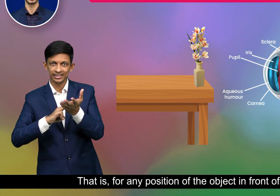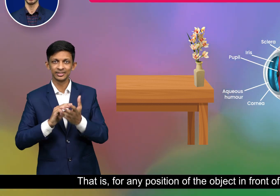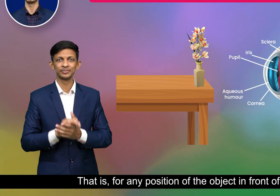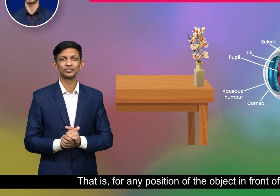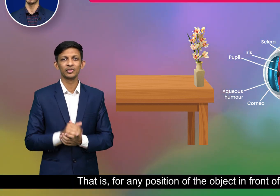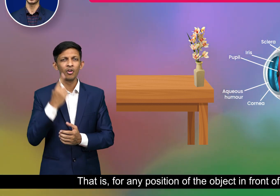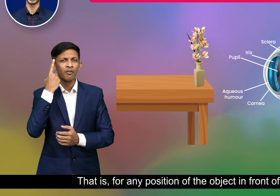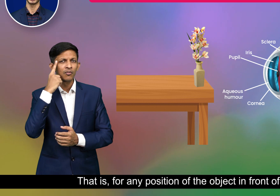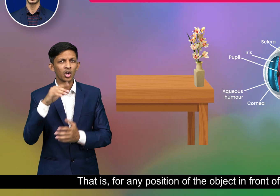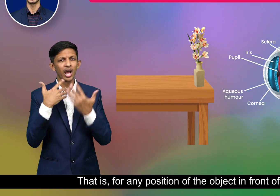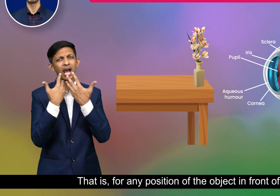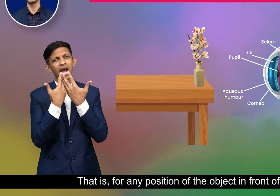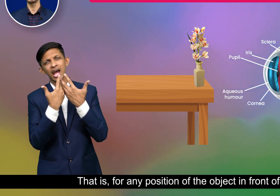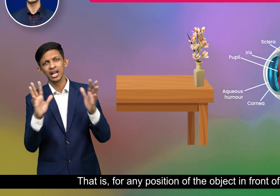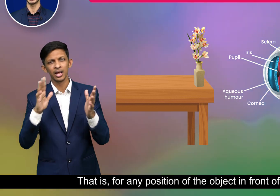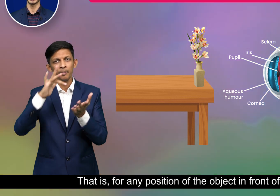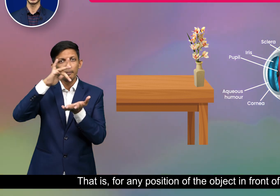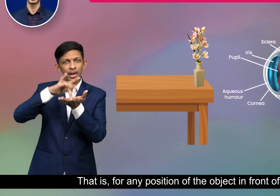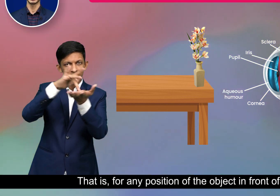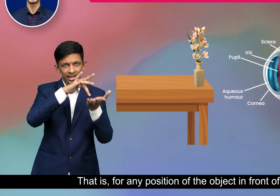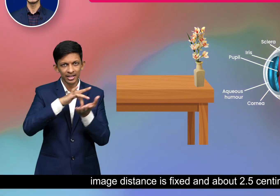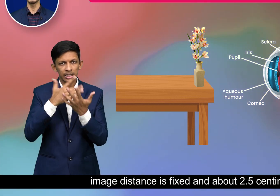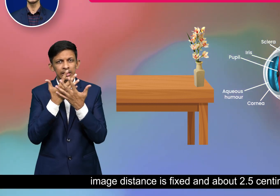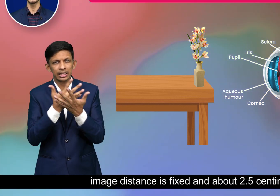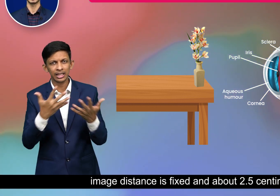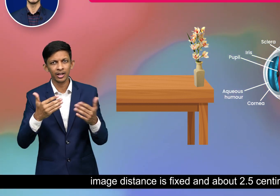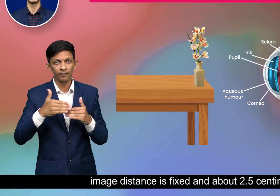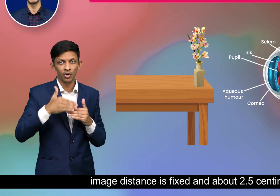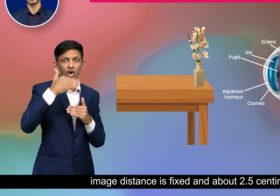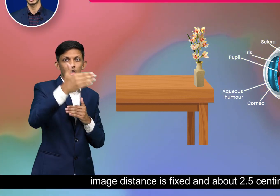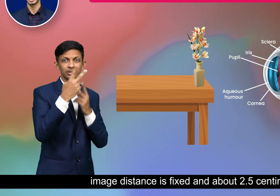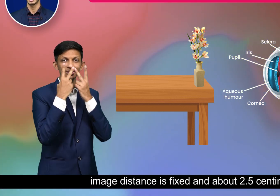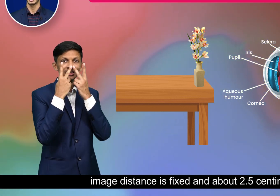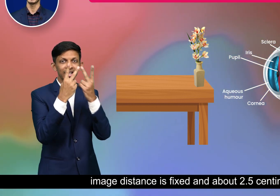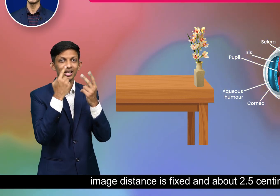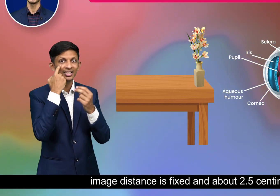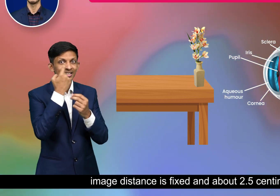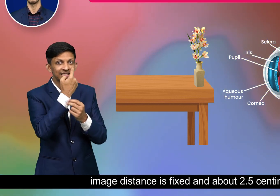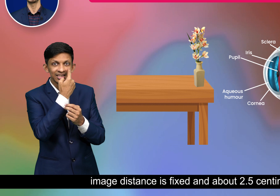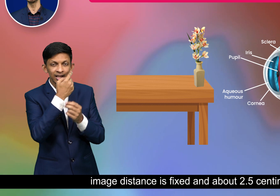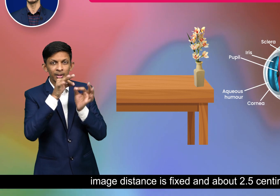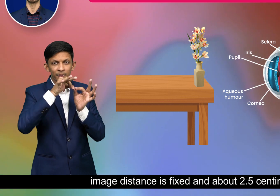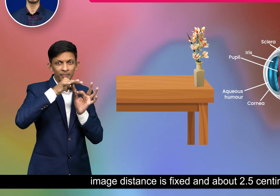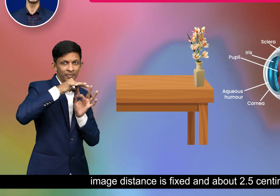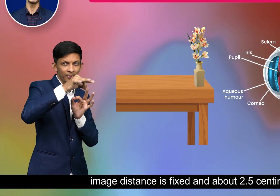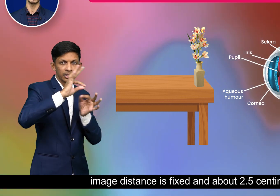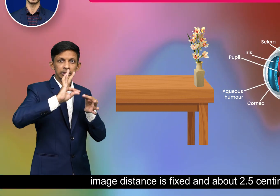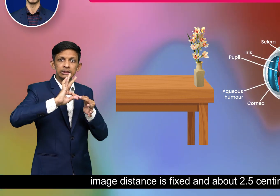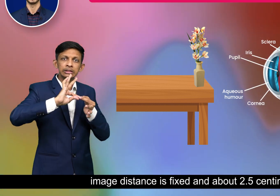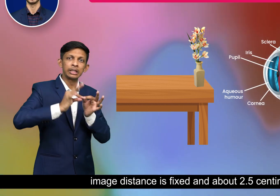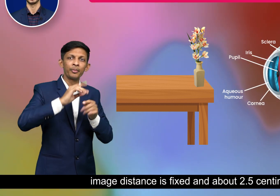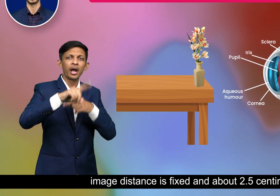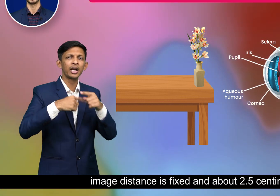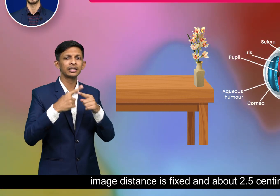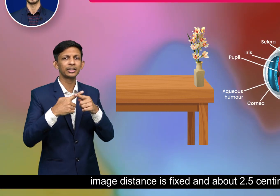position of the object in front of the eye, image distance is fixed and about 2.5 centimeter.